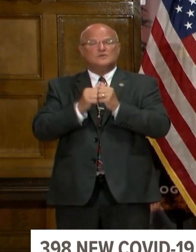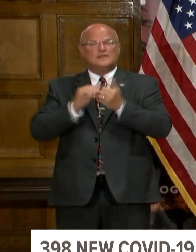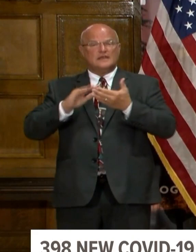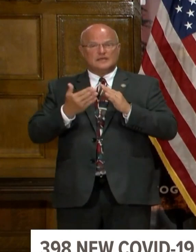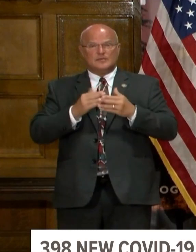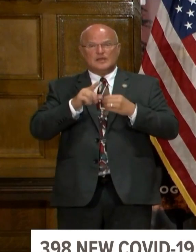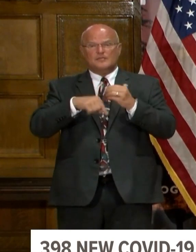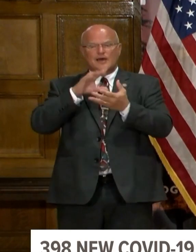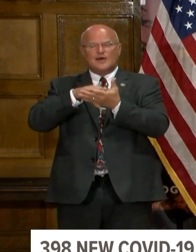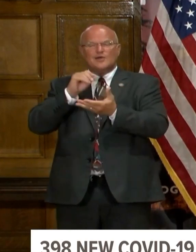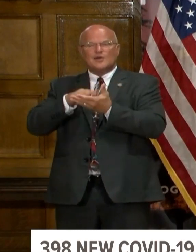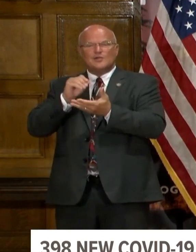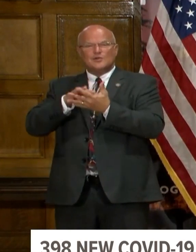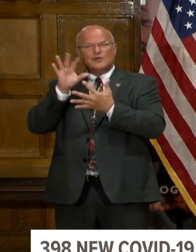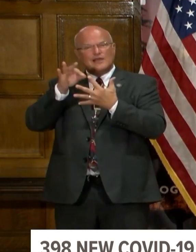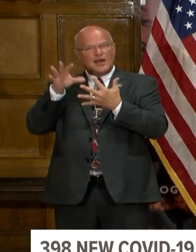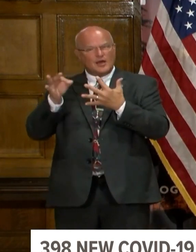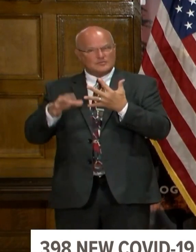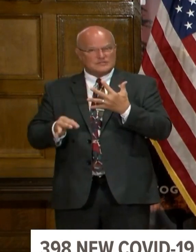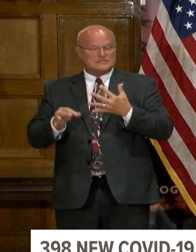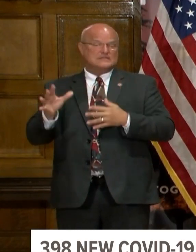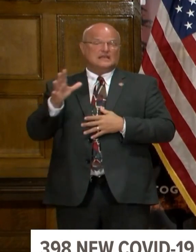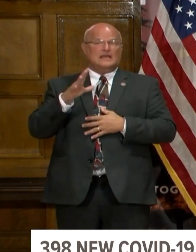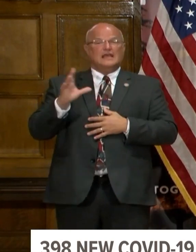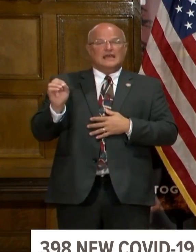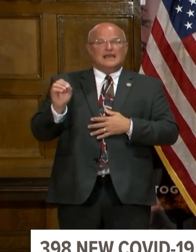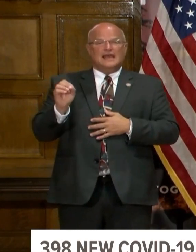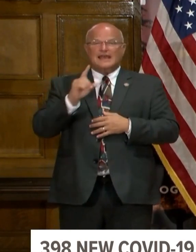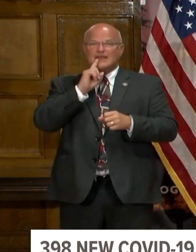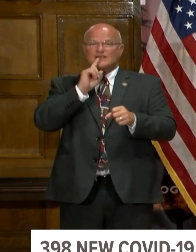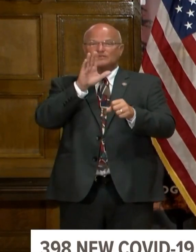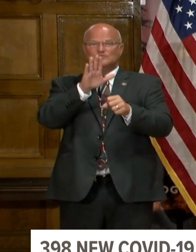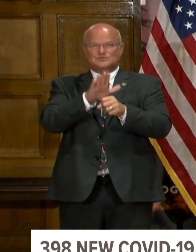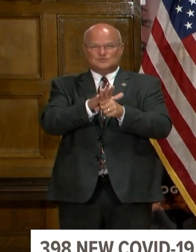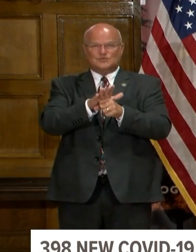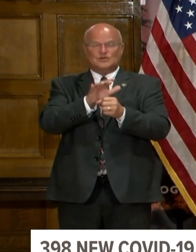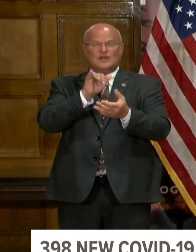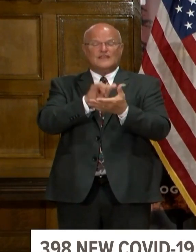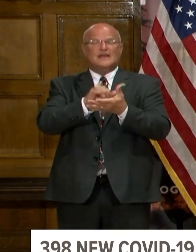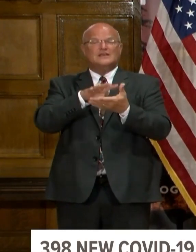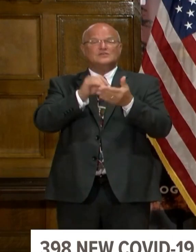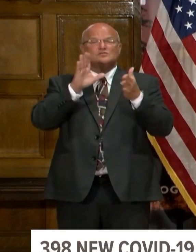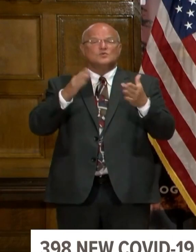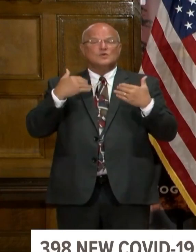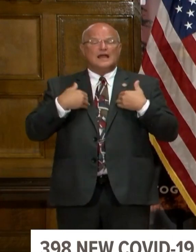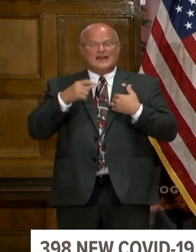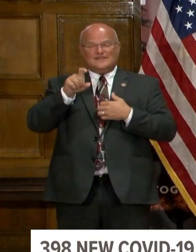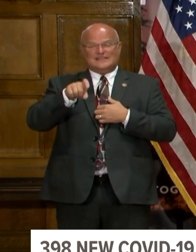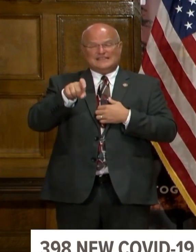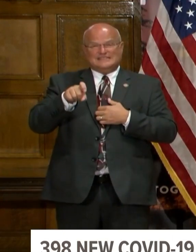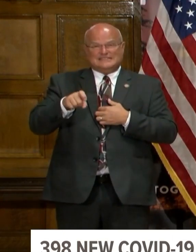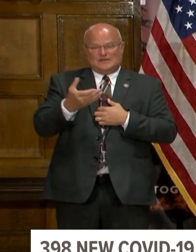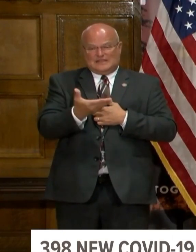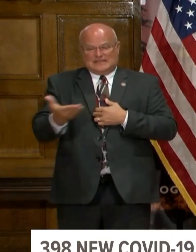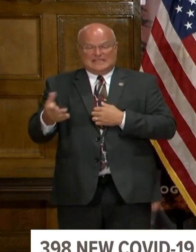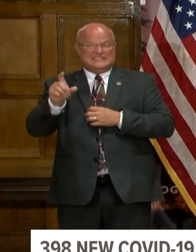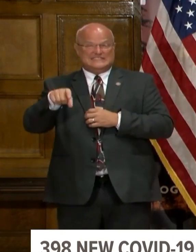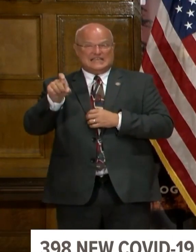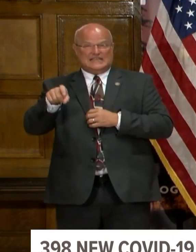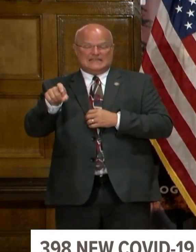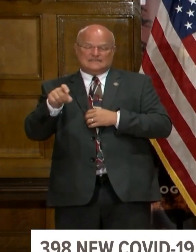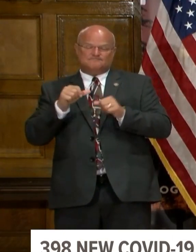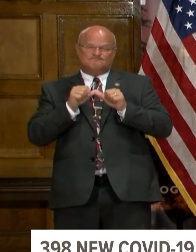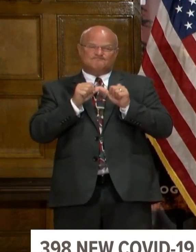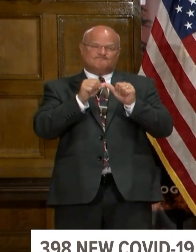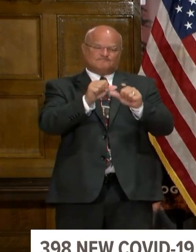about learning options, and also assure that students will have the necessary resources as we continue to